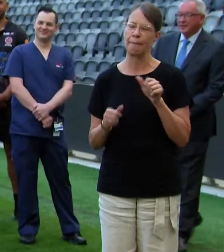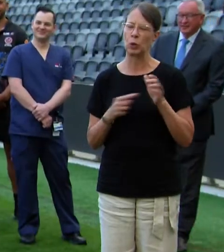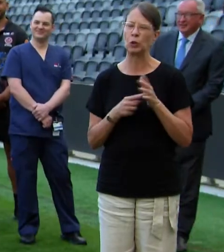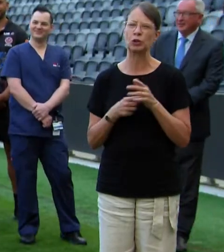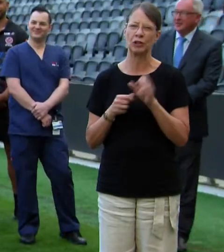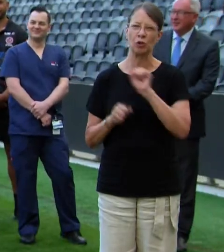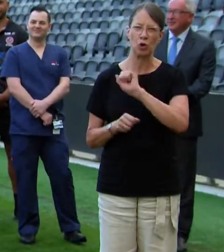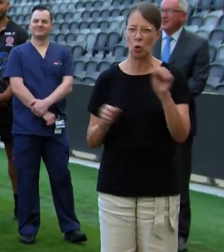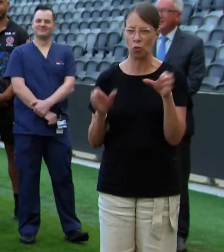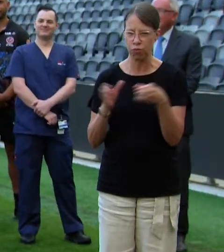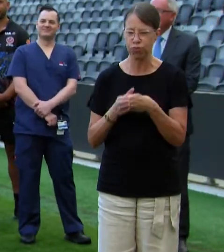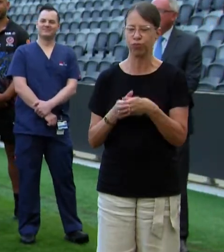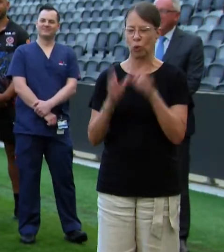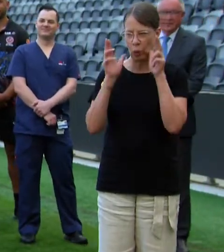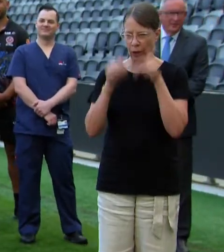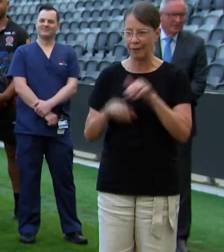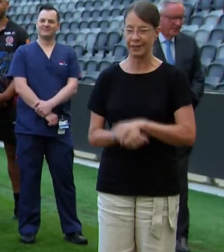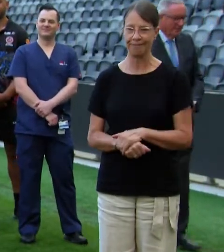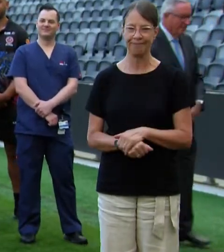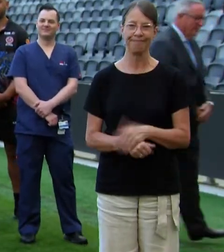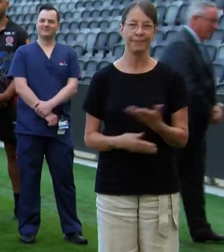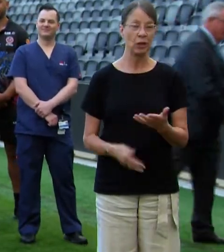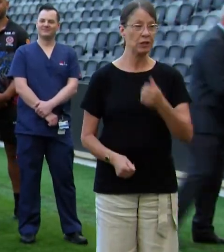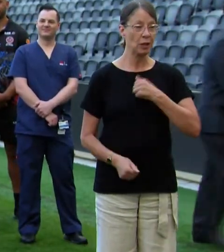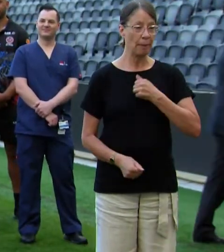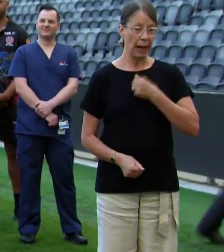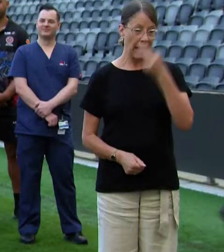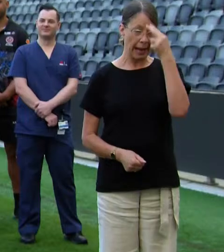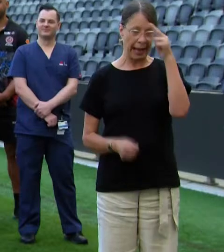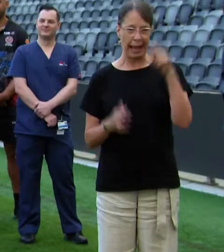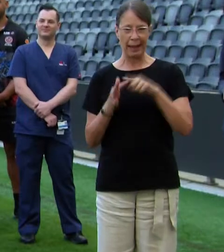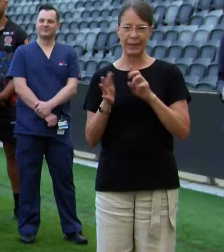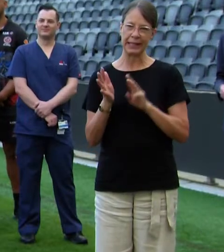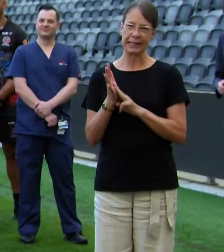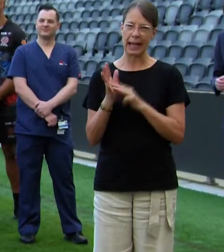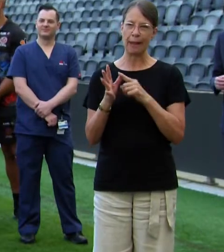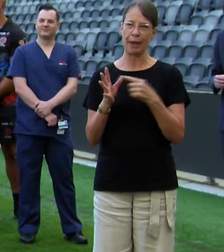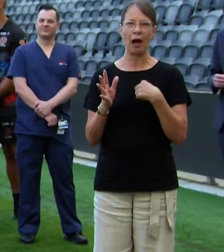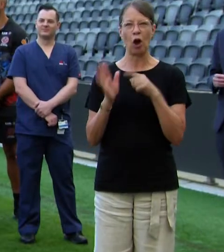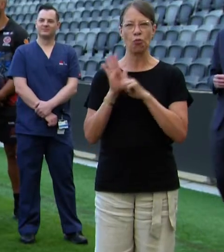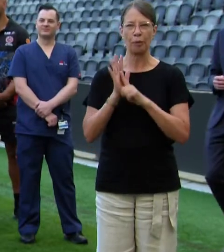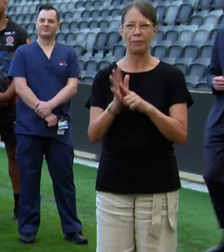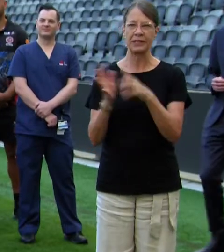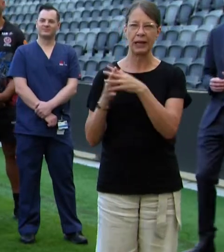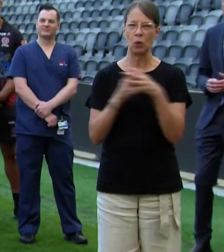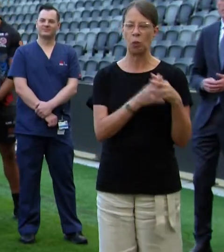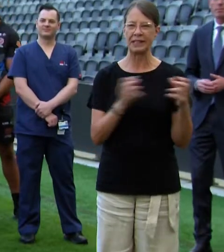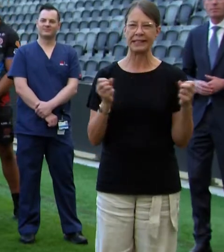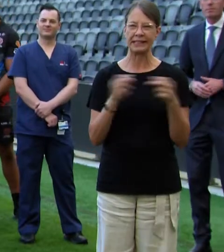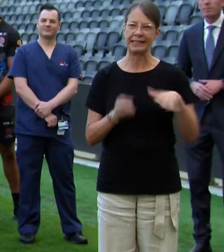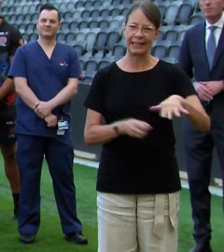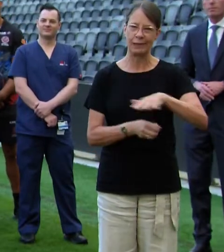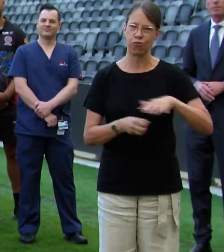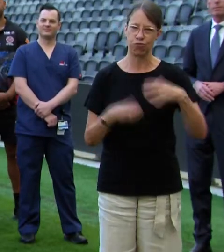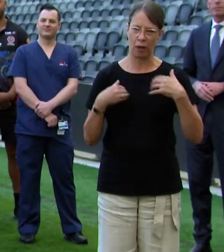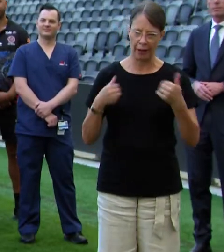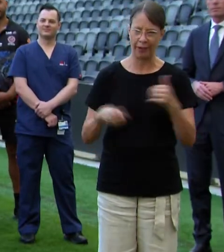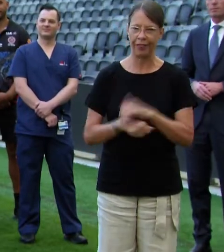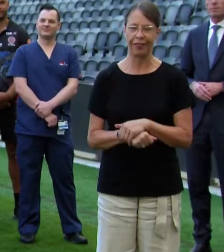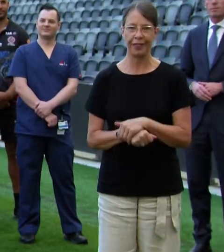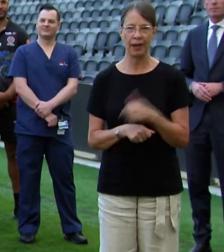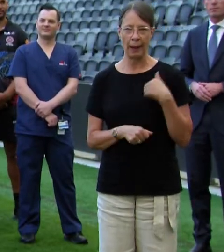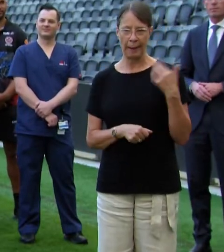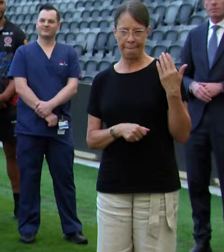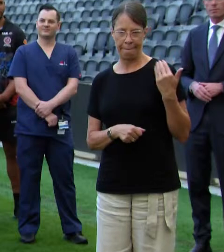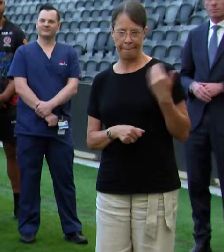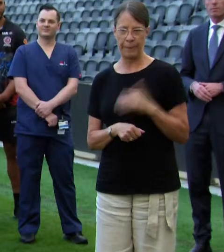Hello, my name is Emma. I'm here representing Western Sydney Local Health District. So I have just been working in emergency at